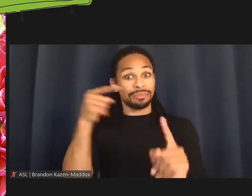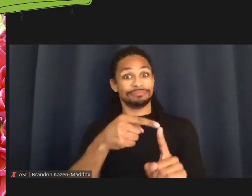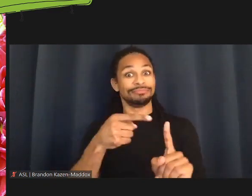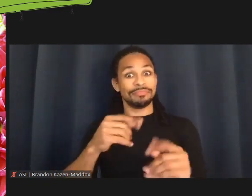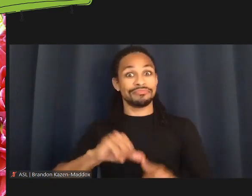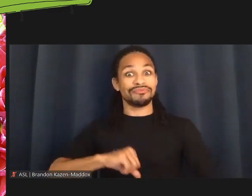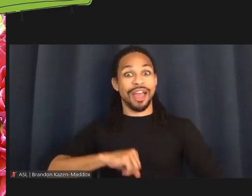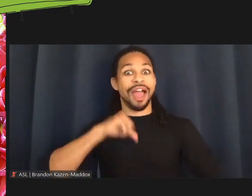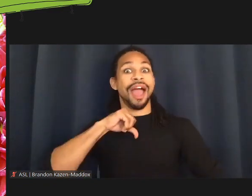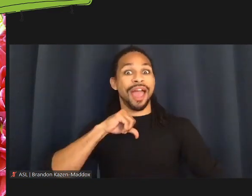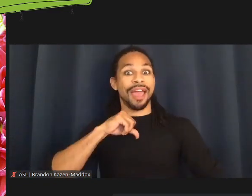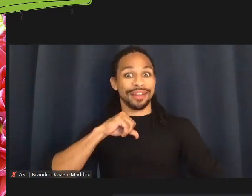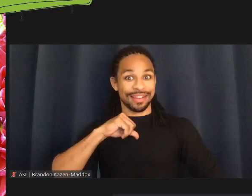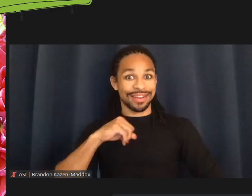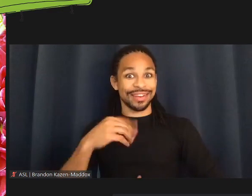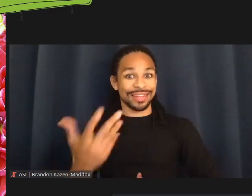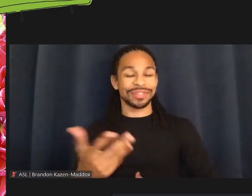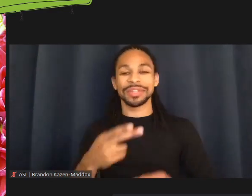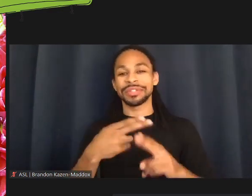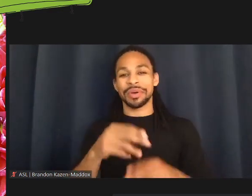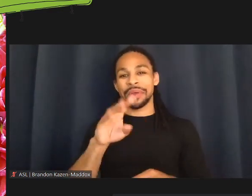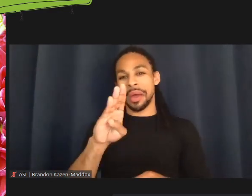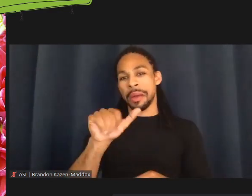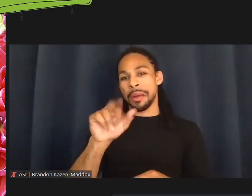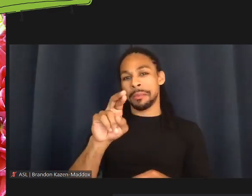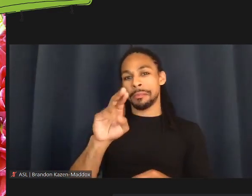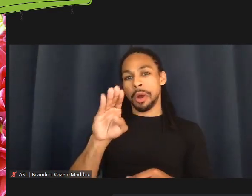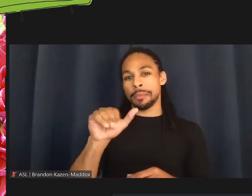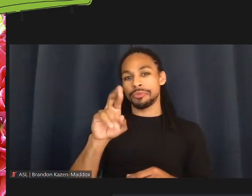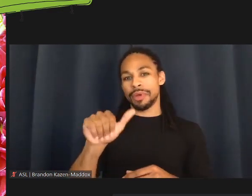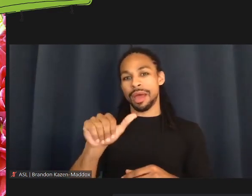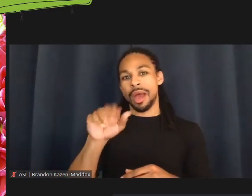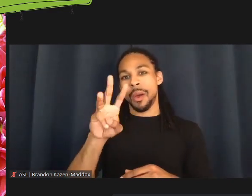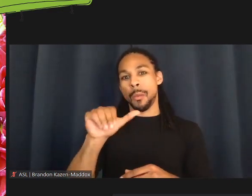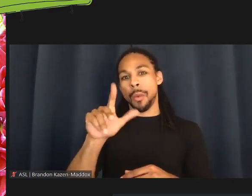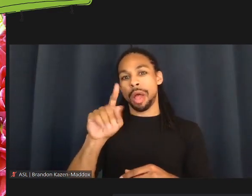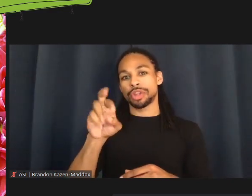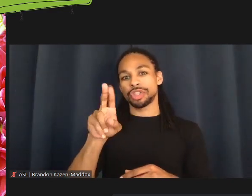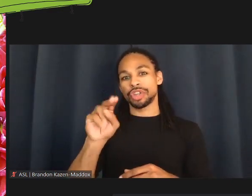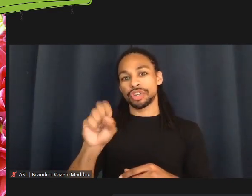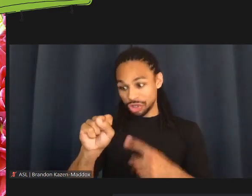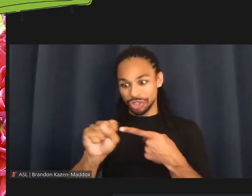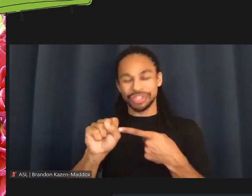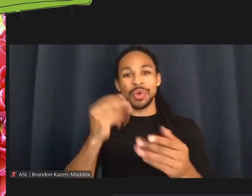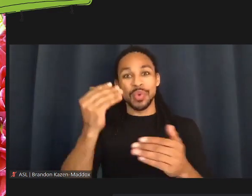is called Barbara Walters Knew I Was Trans. And